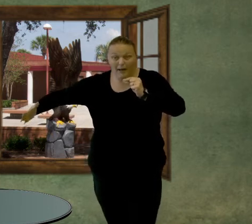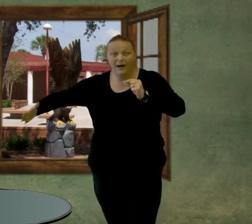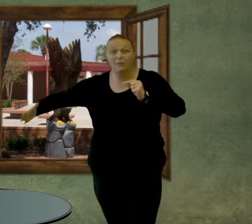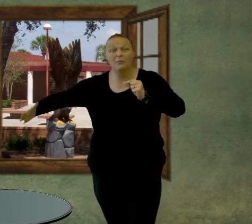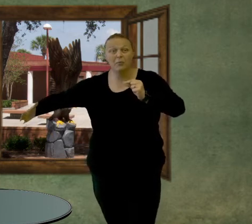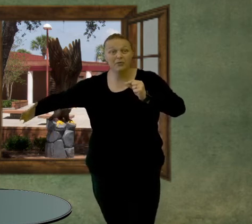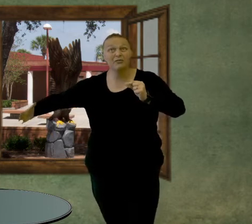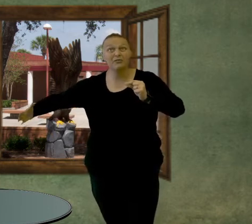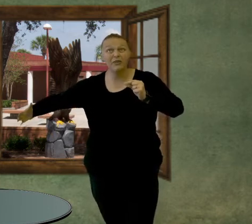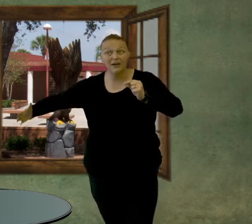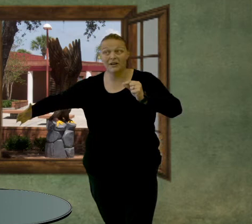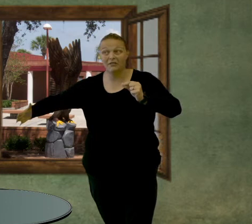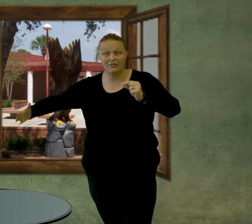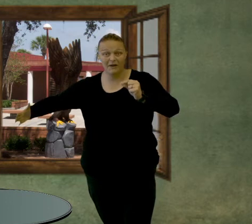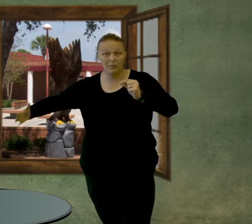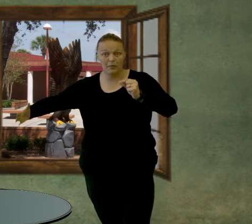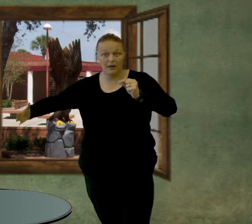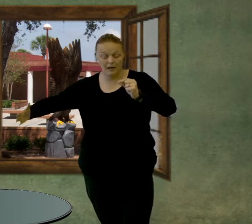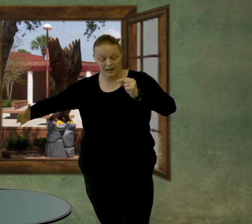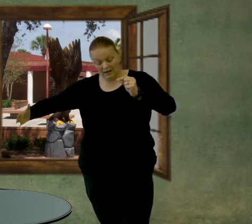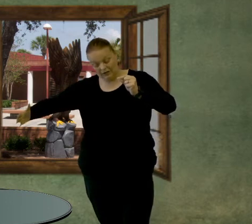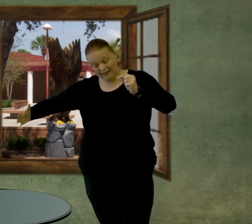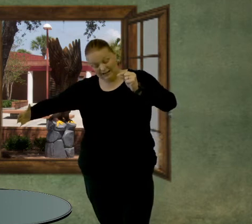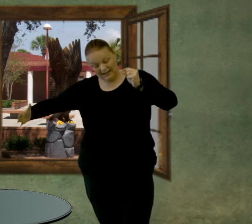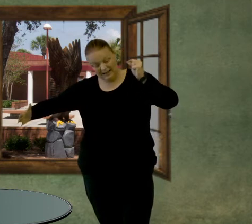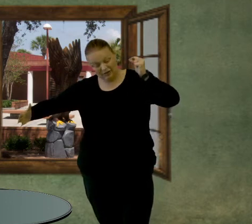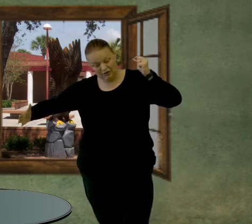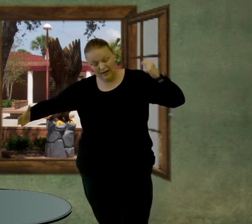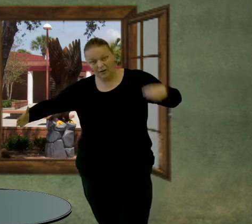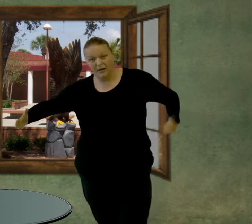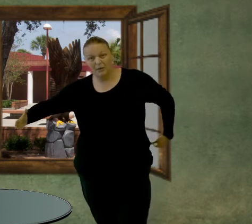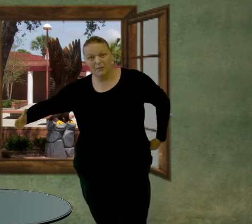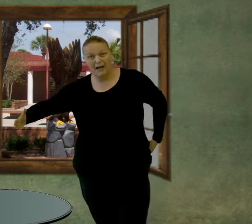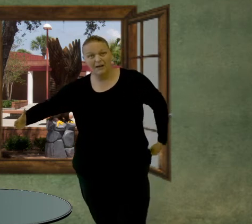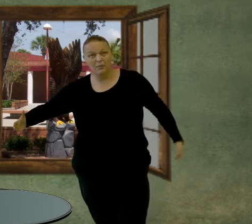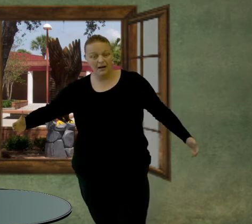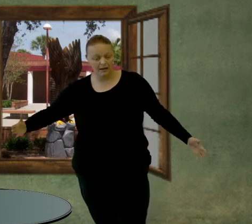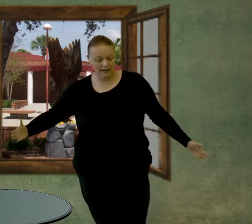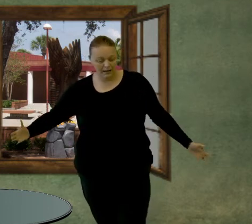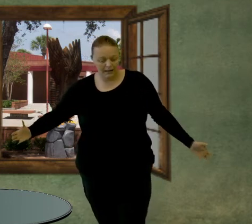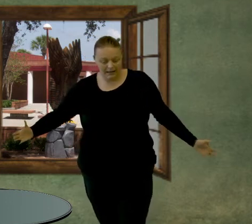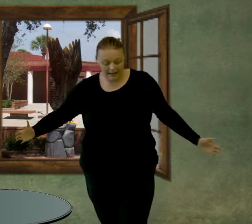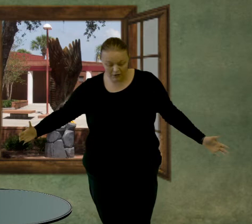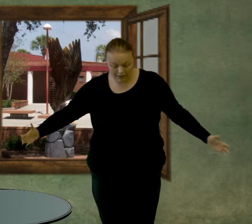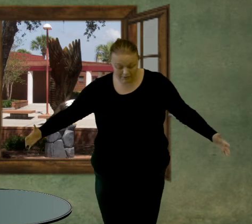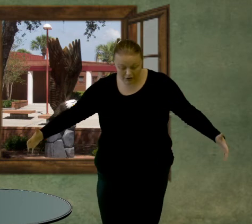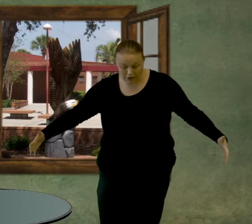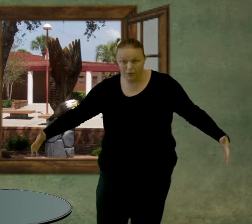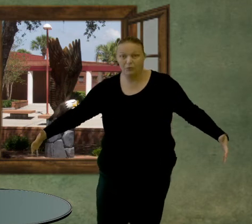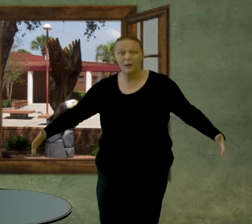Wow, my bubble's very, very big. Gently take that straw out and put it back in your pocket. Now you have a huge bubble